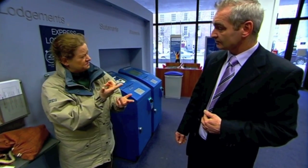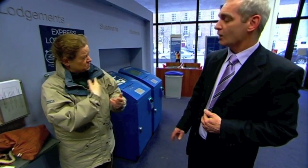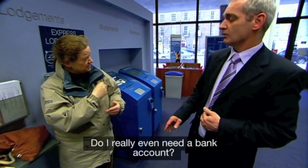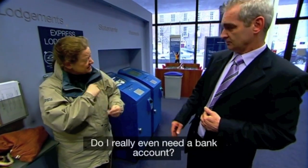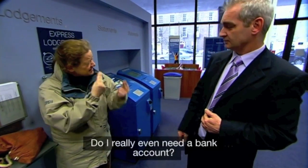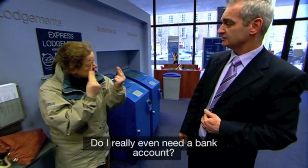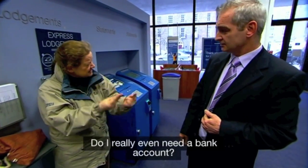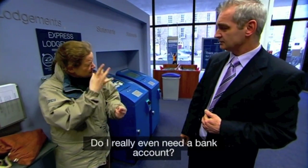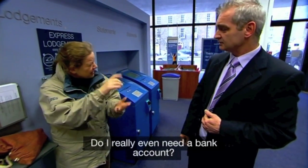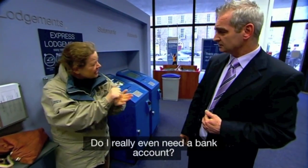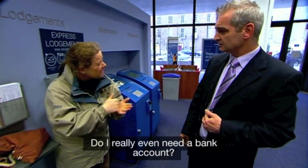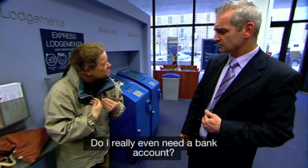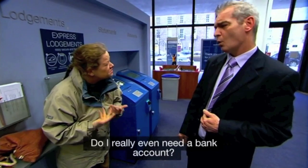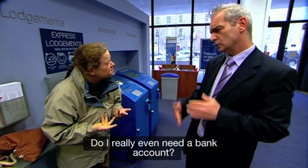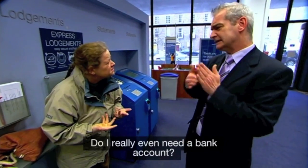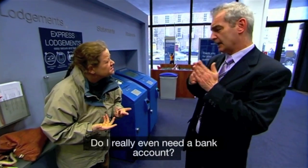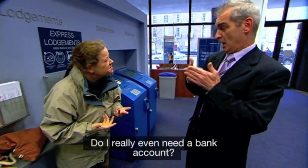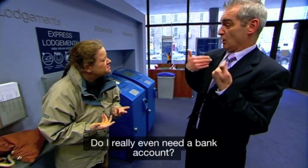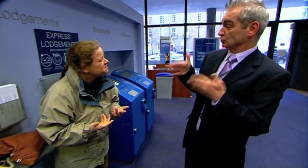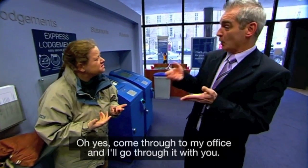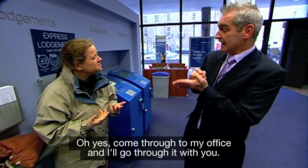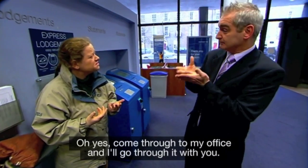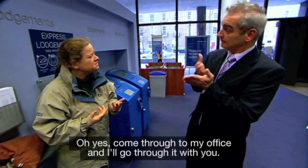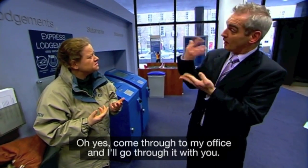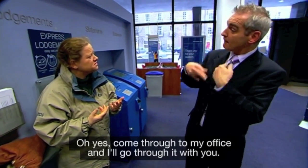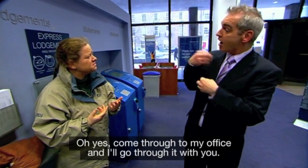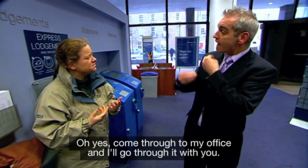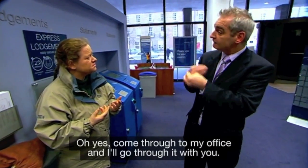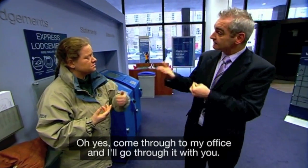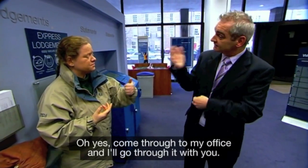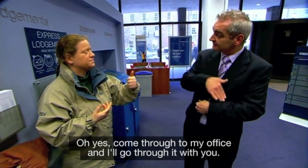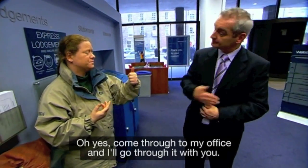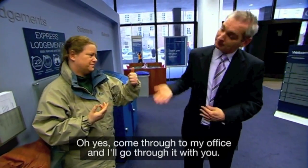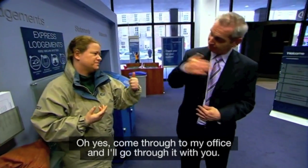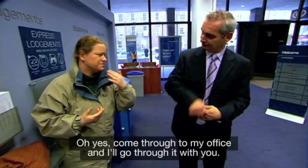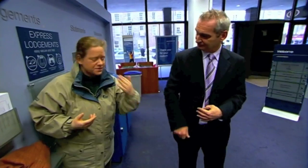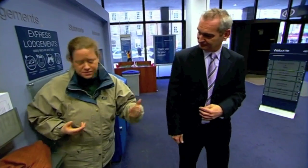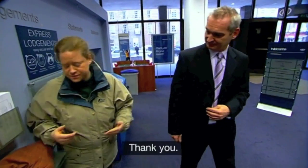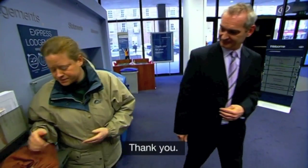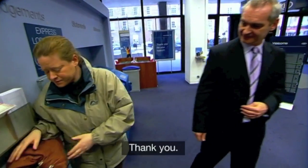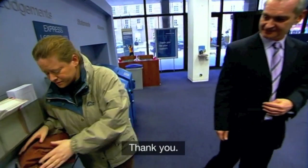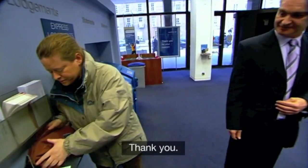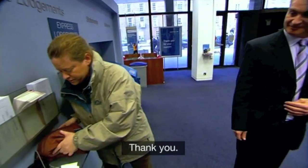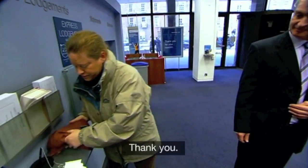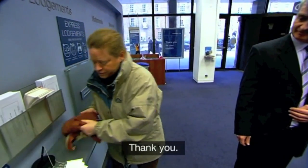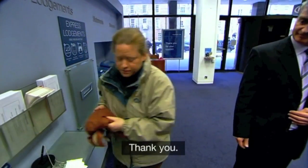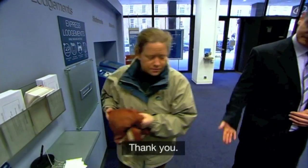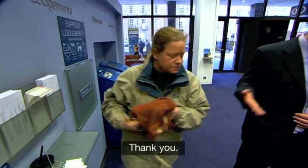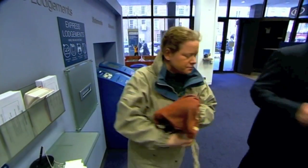Do I even really need a bank account? Oh, yes. Come through to my office. I'll go through it with you. Thank you.